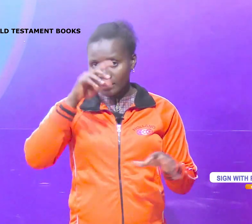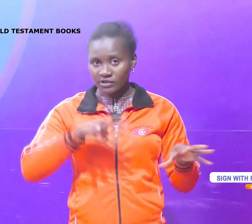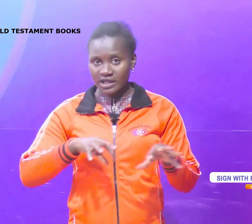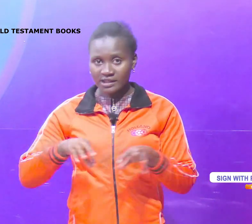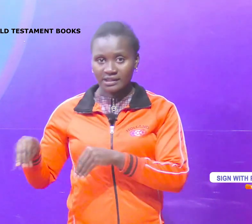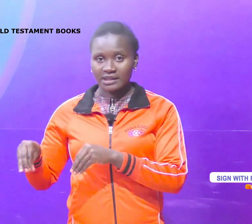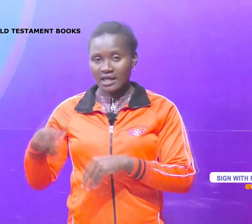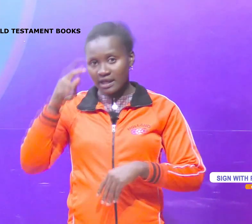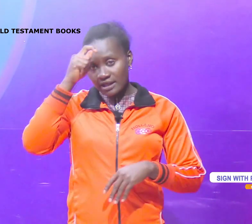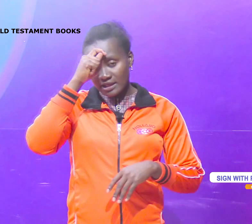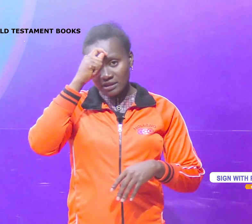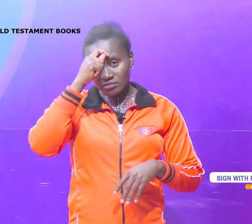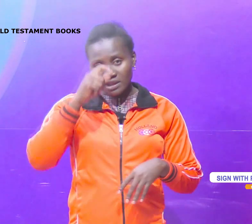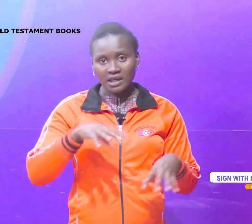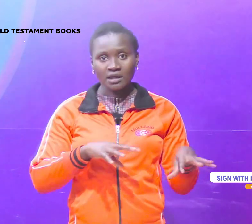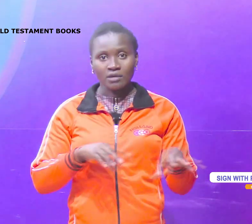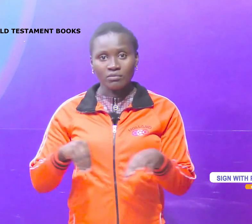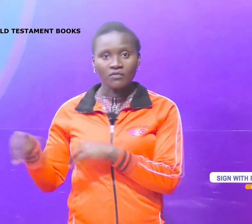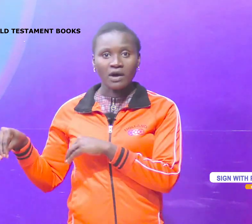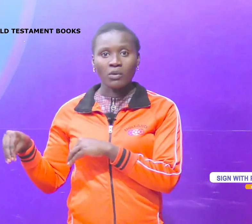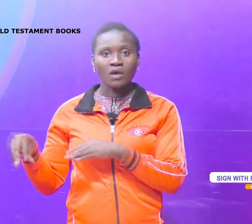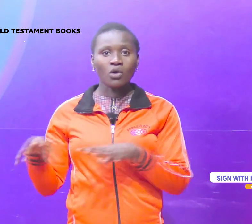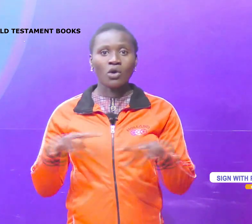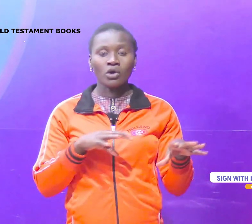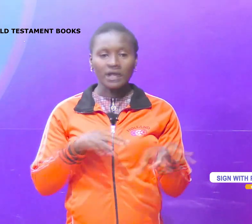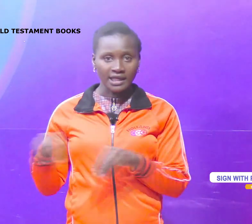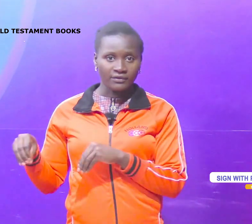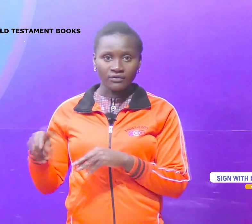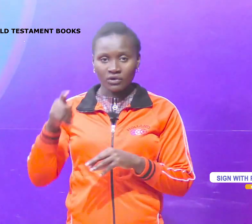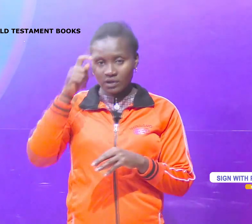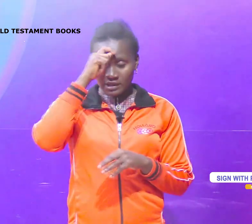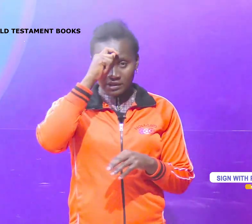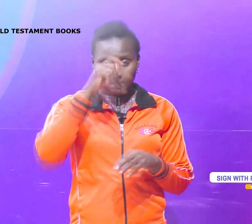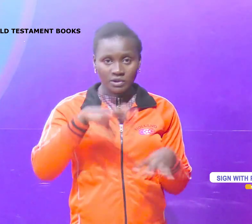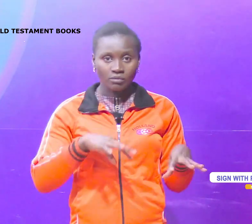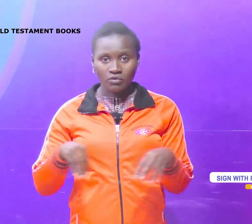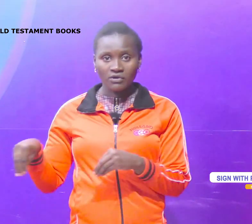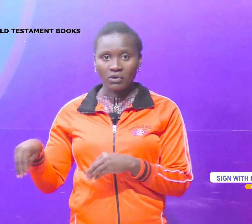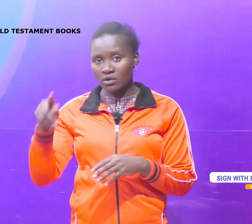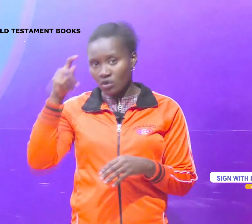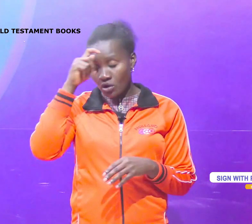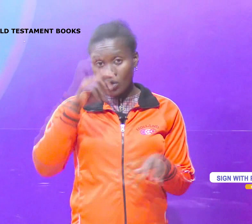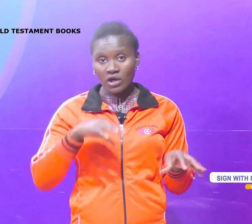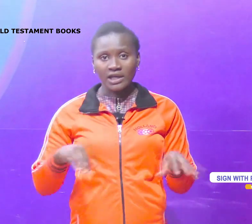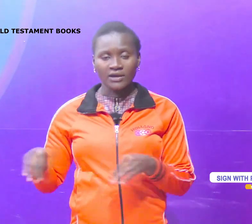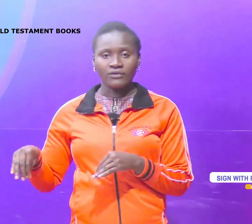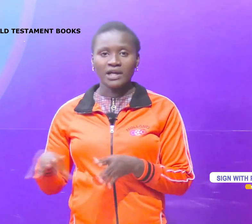Exodus. Egypt, and then move away or leave. Egypt, move away or leave. And